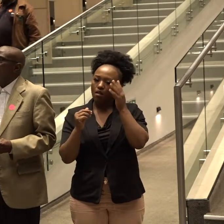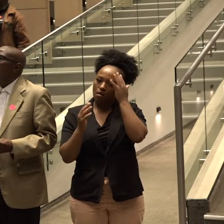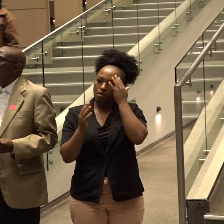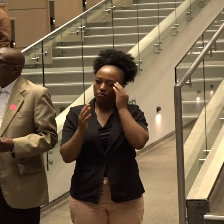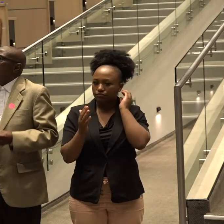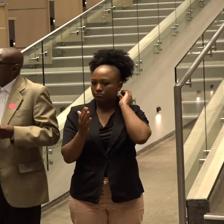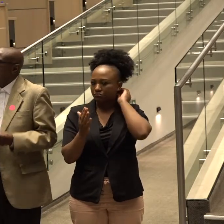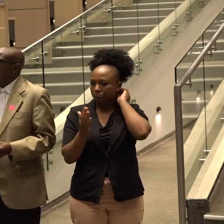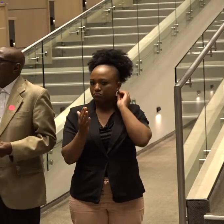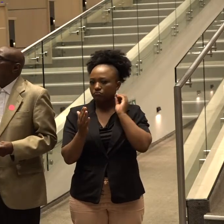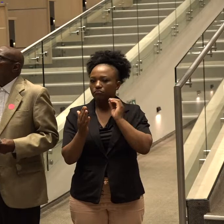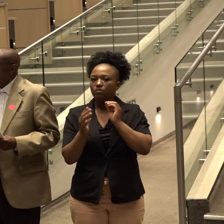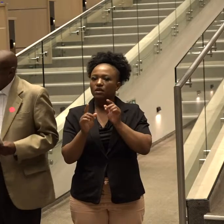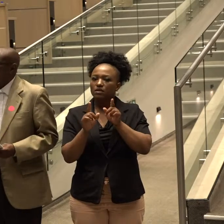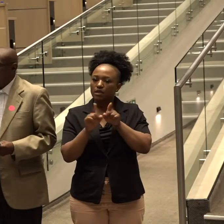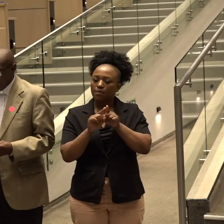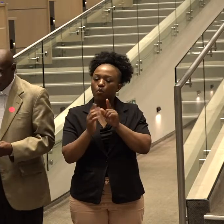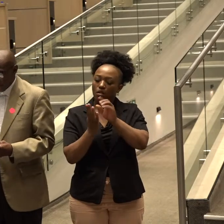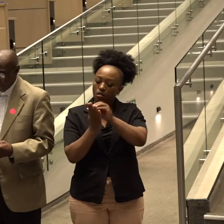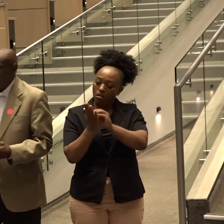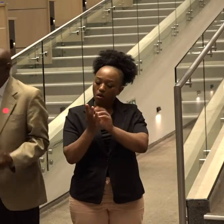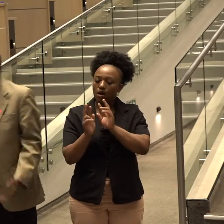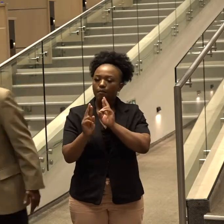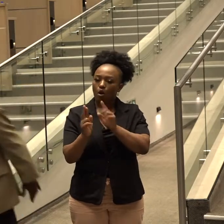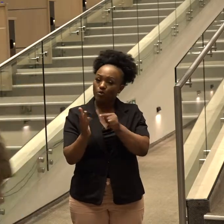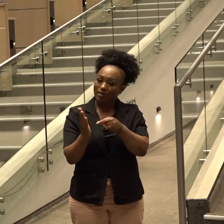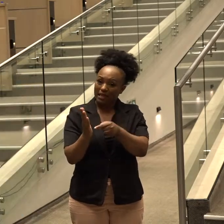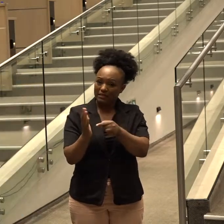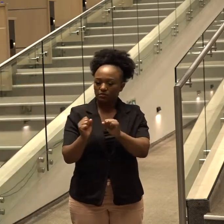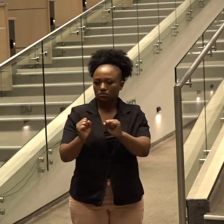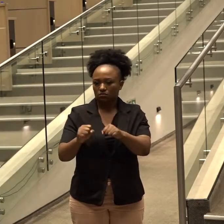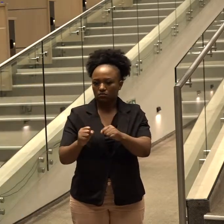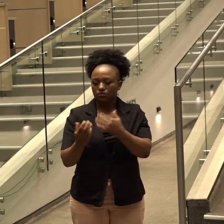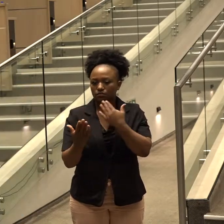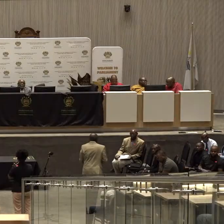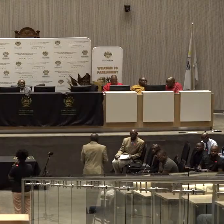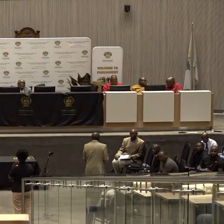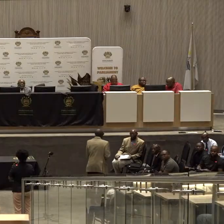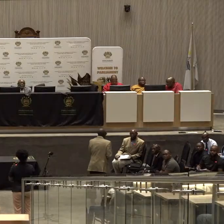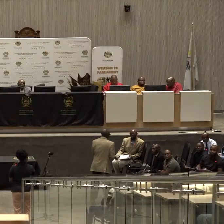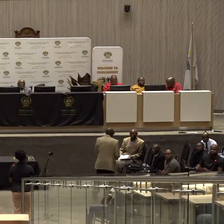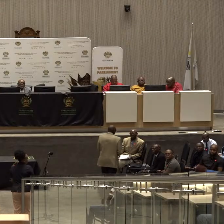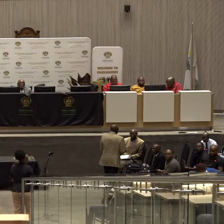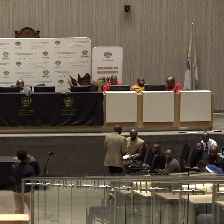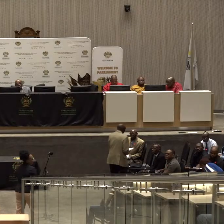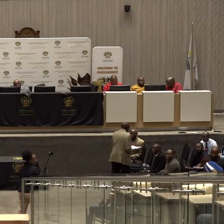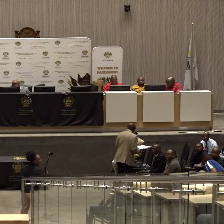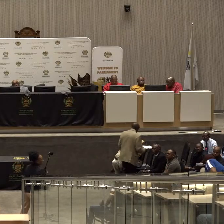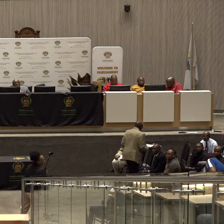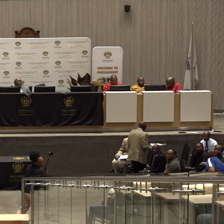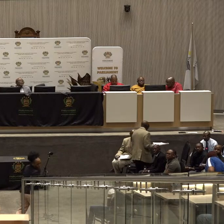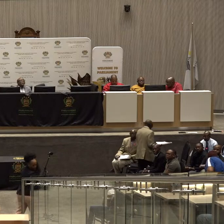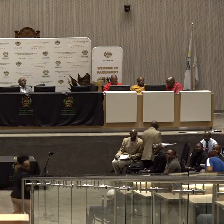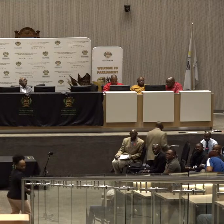consideration and report on that agreement thank you foreign